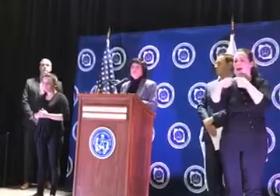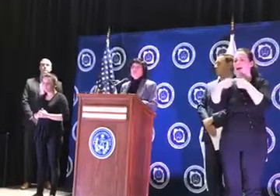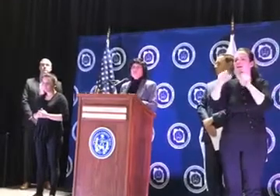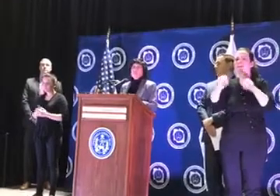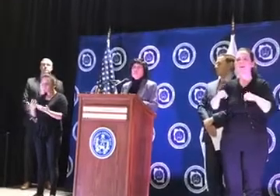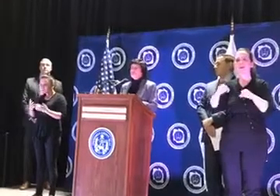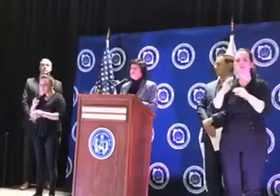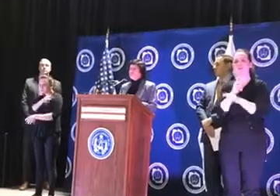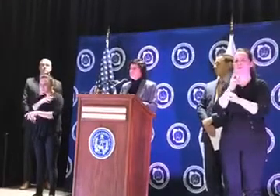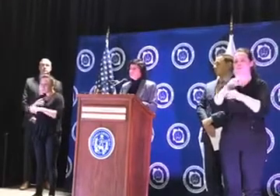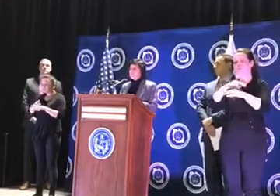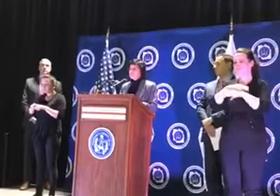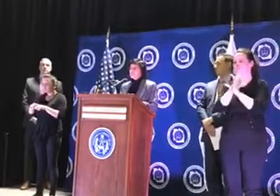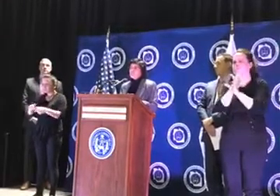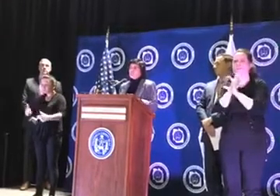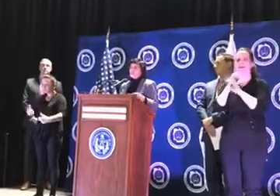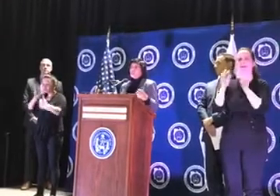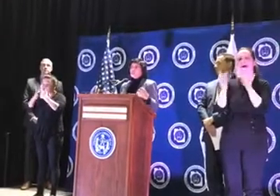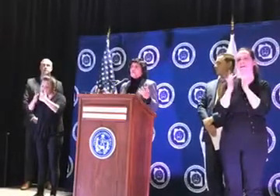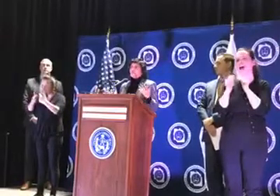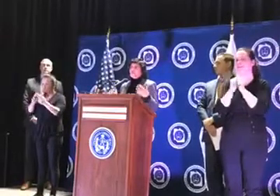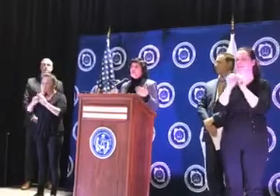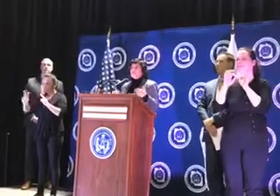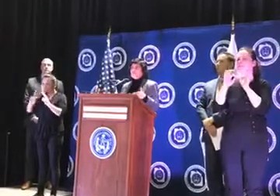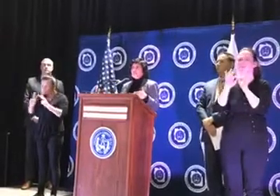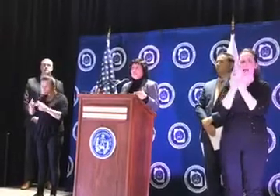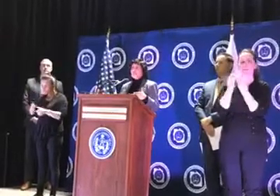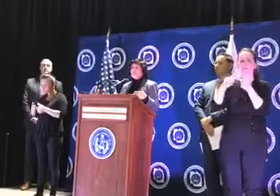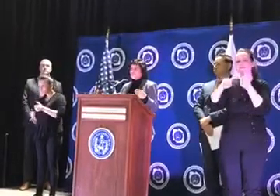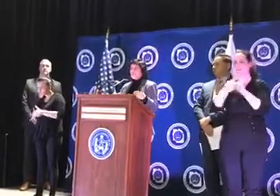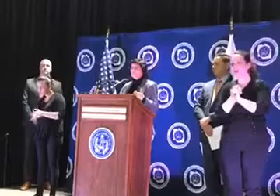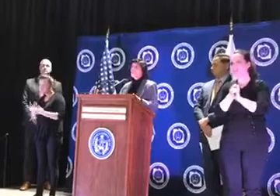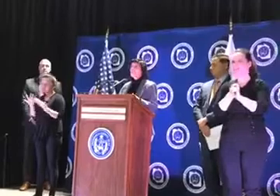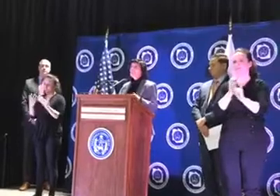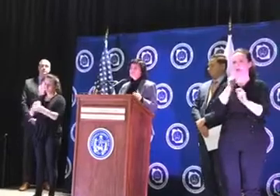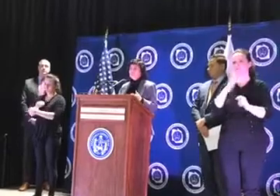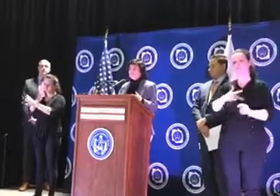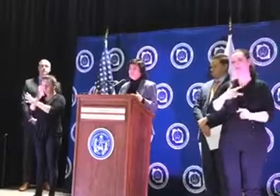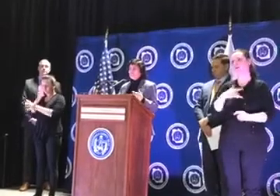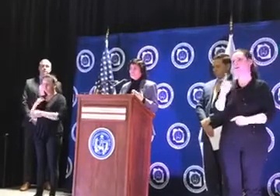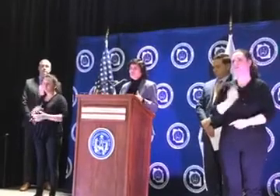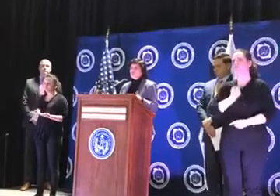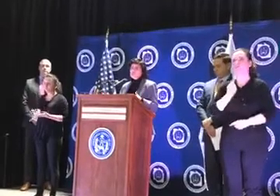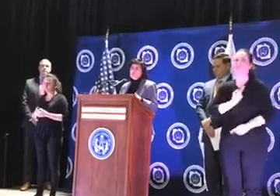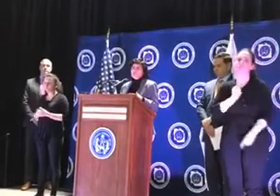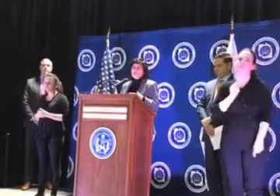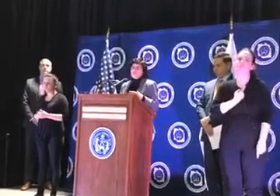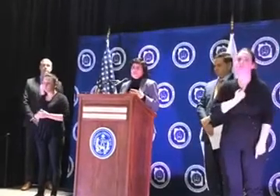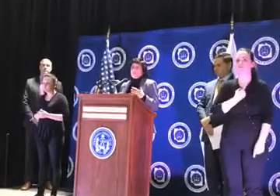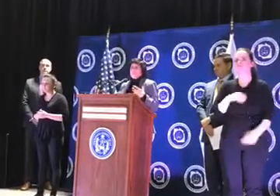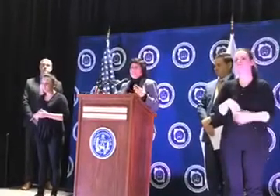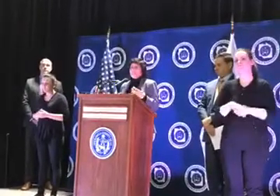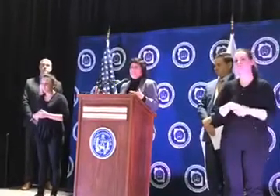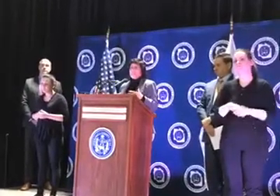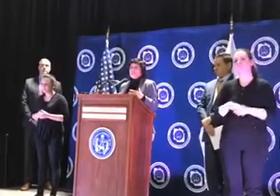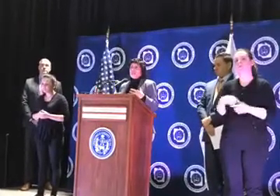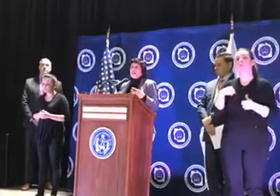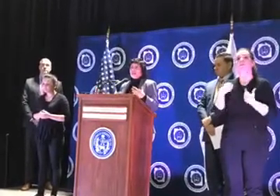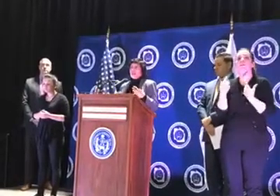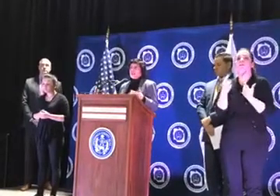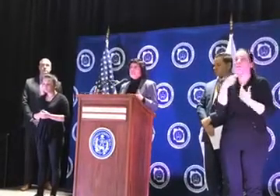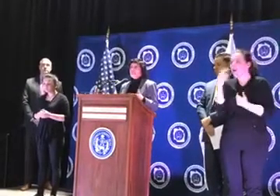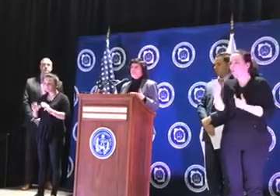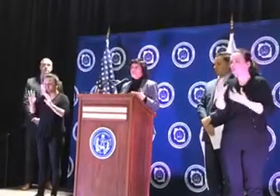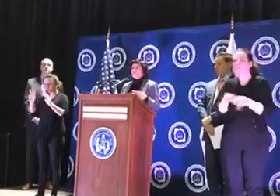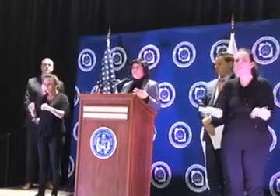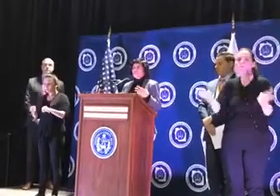tools to make sure they are connected. When we say that, we have to really be making sure that they